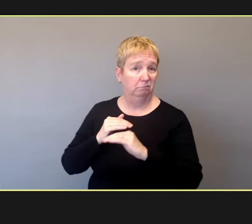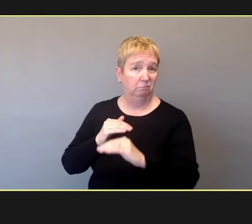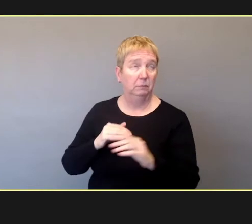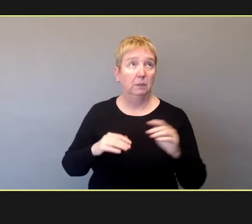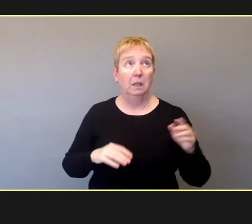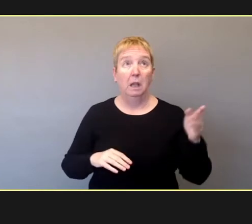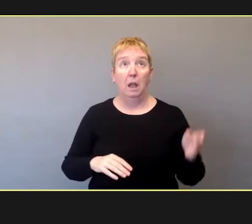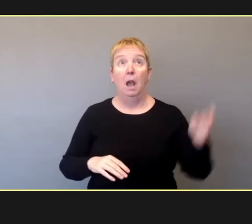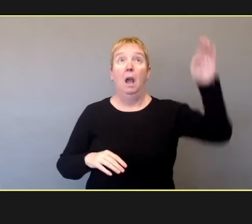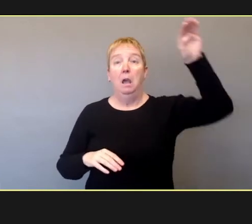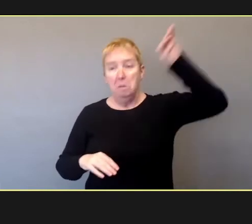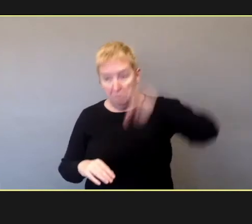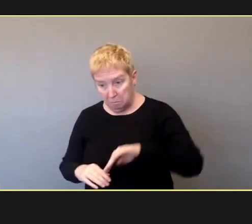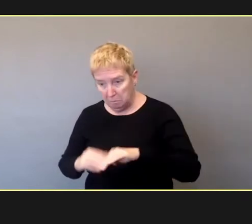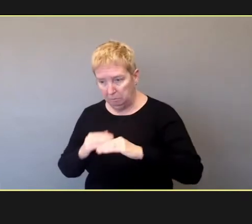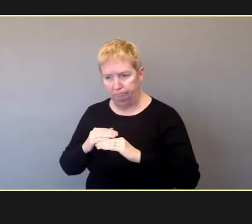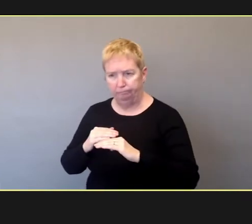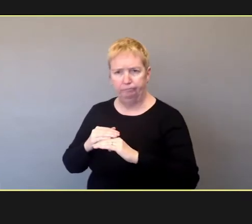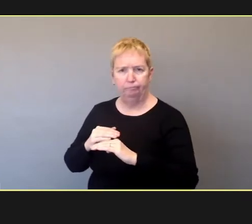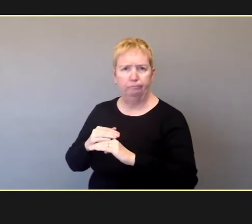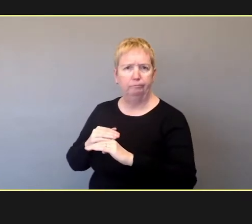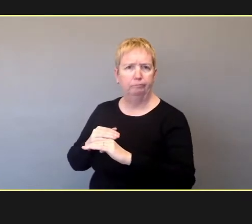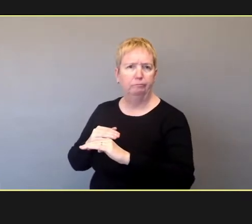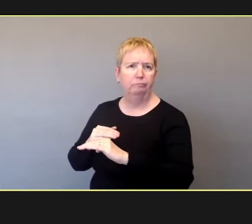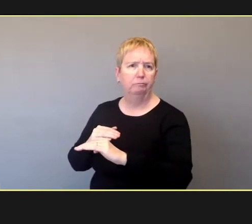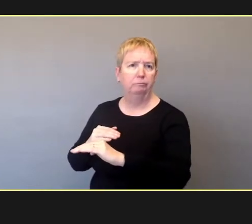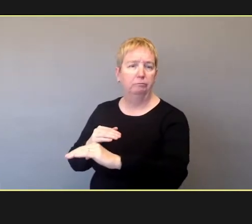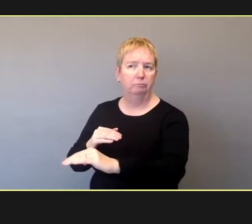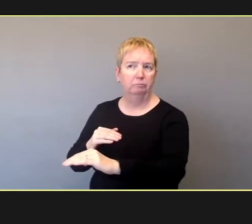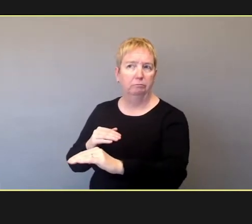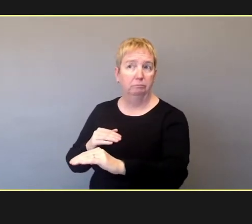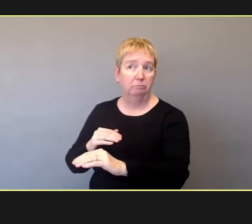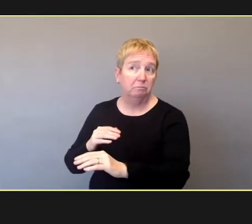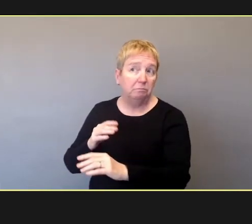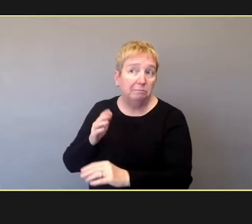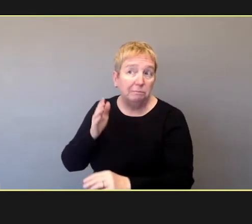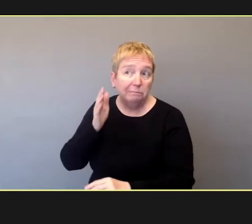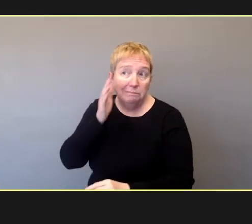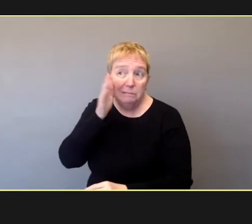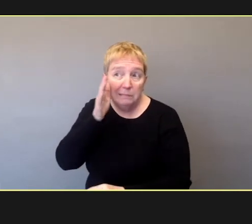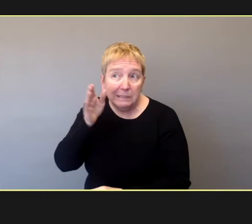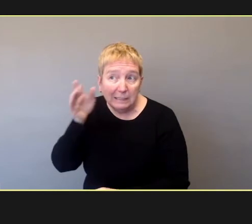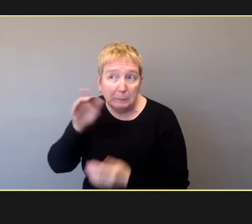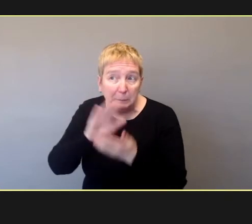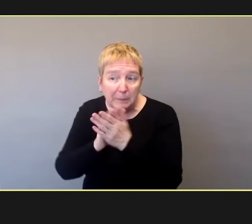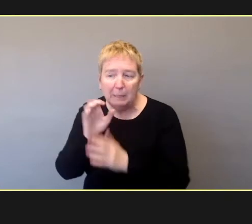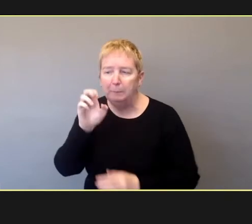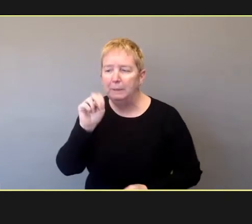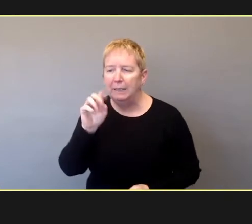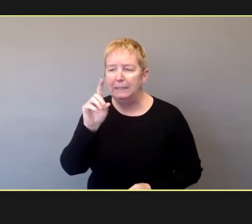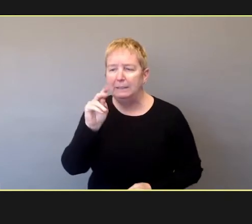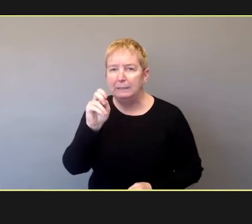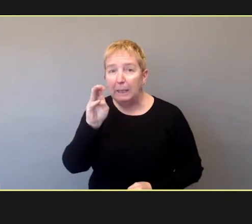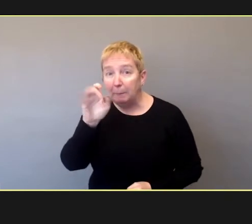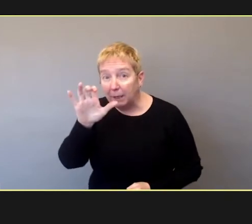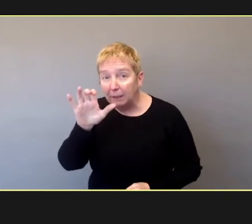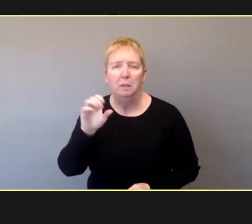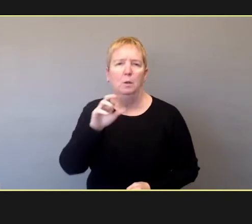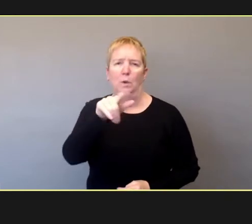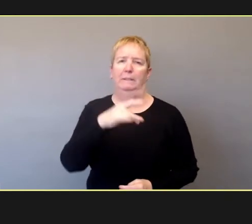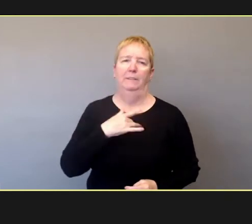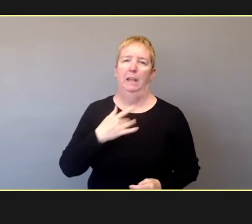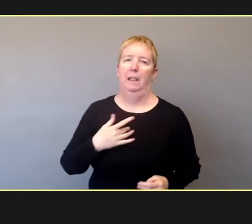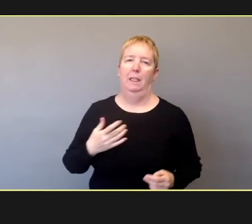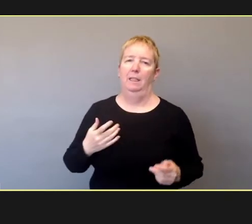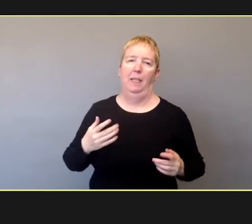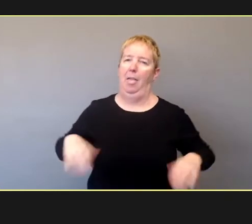and maybe potentially we could get closer to that endemic stage, or do you think it's too early to determine whether they'll